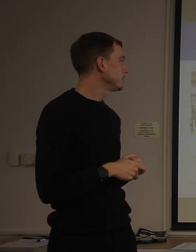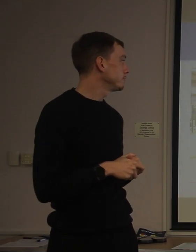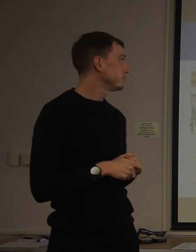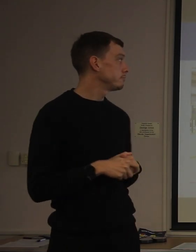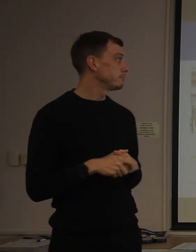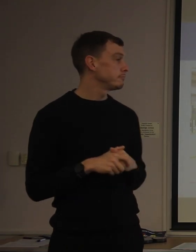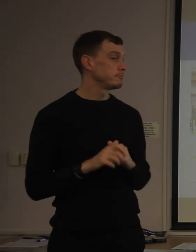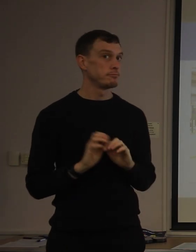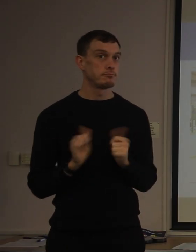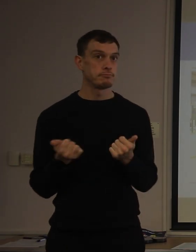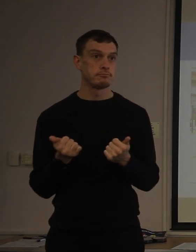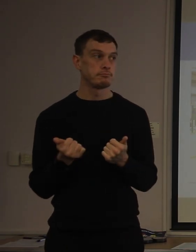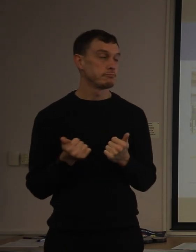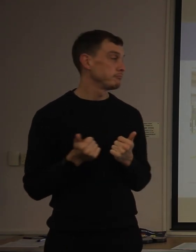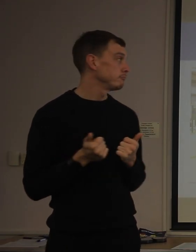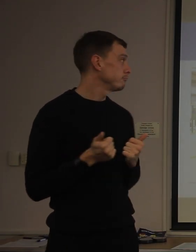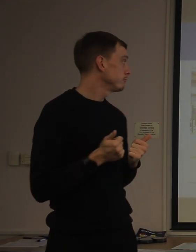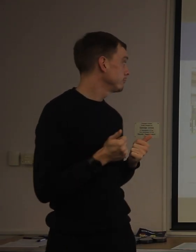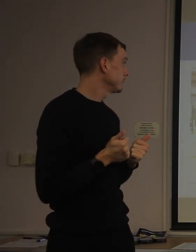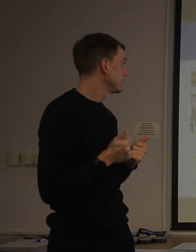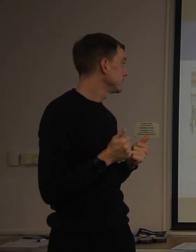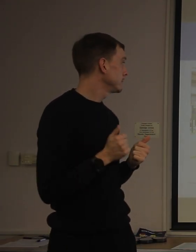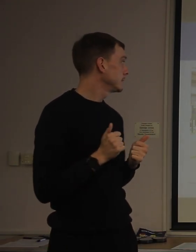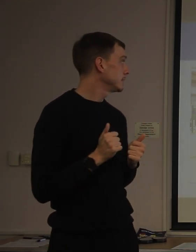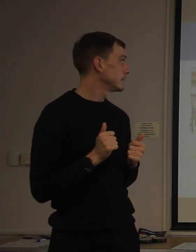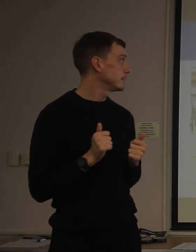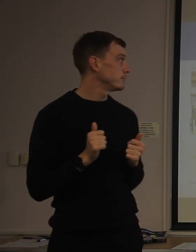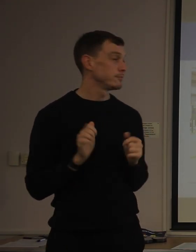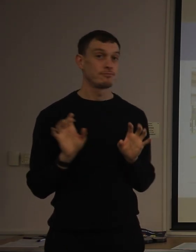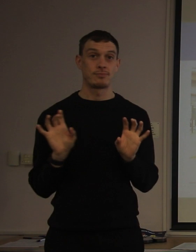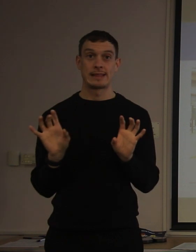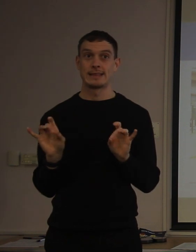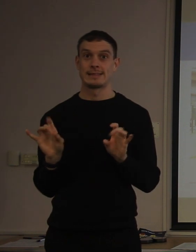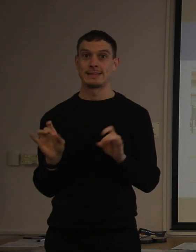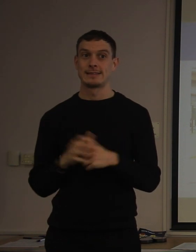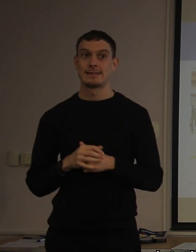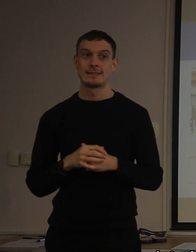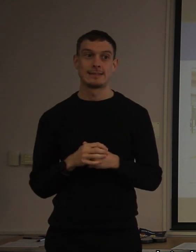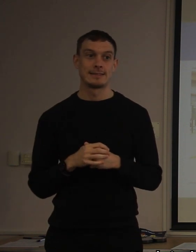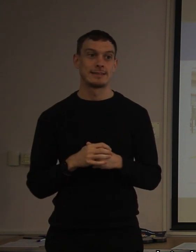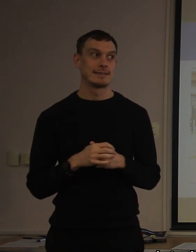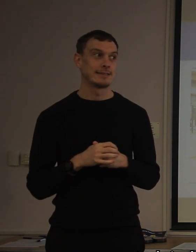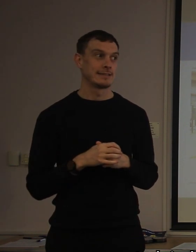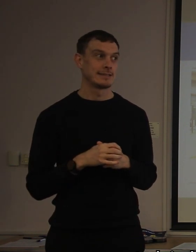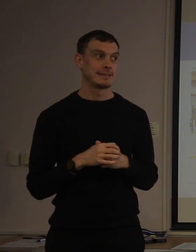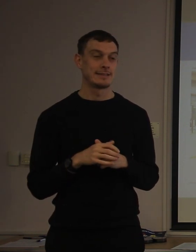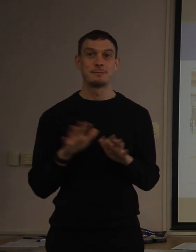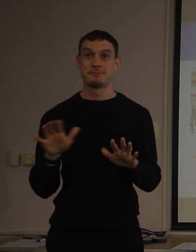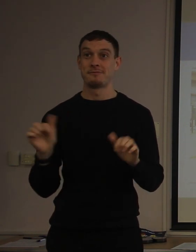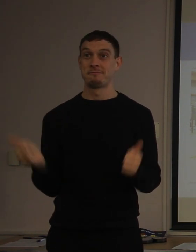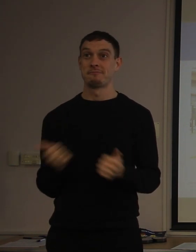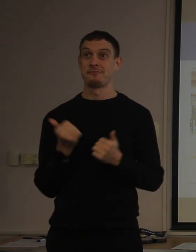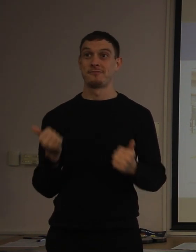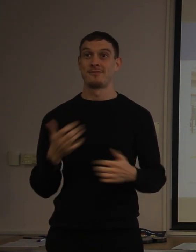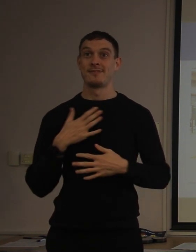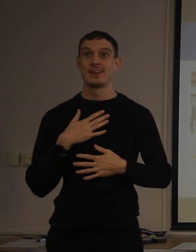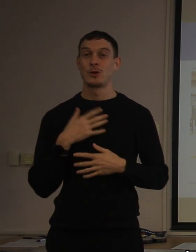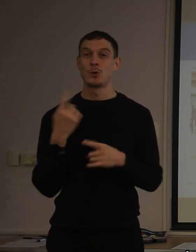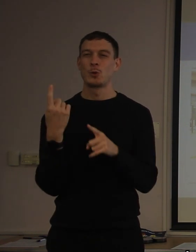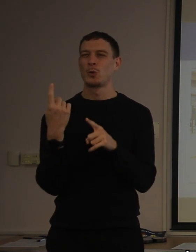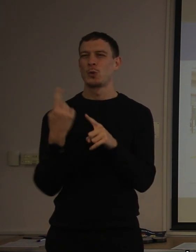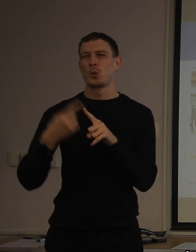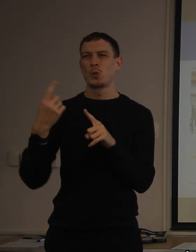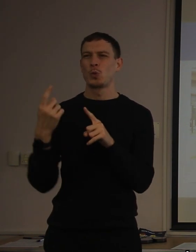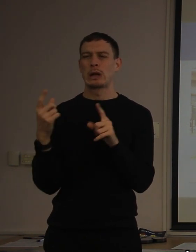Sorry? I think that might be me. I think that's, yeah. I think that's me. That's a really quick kind